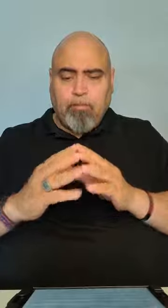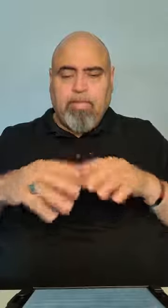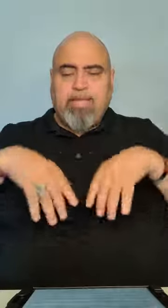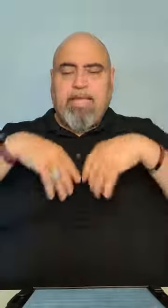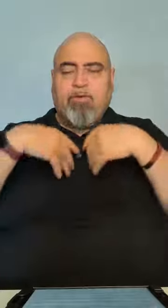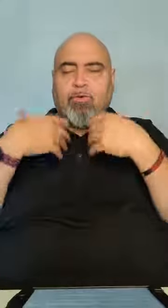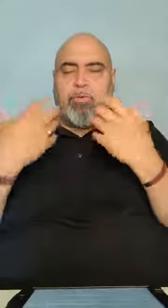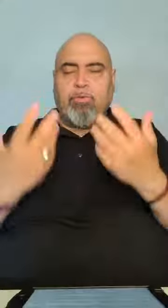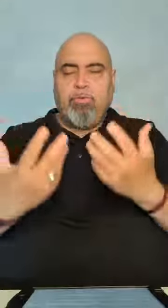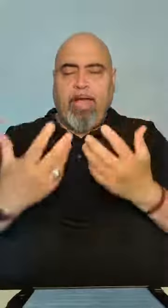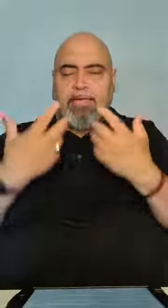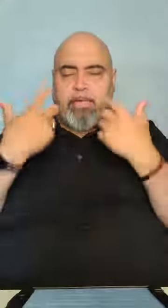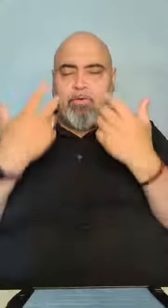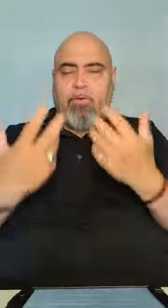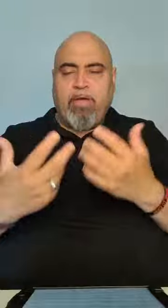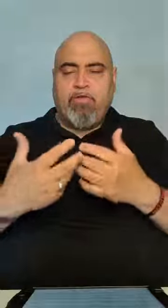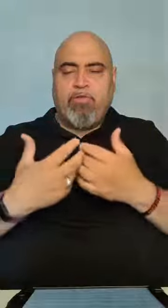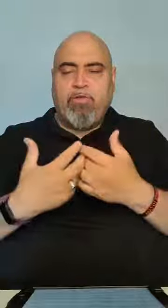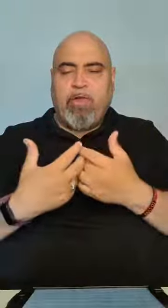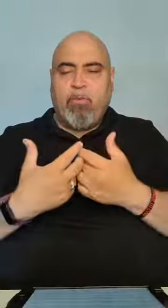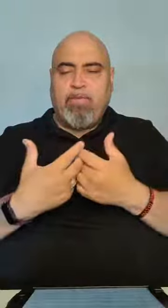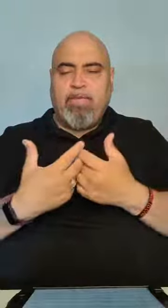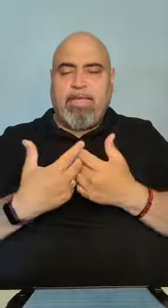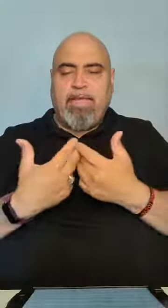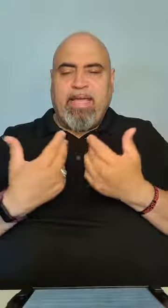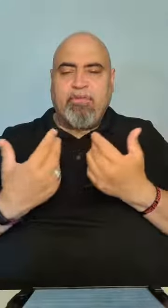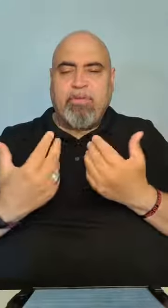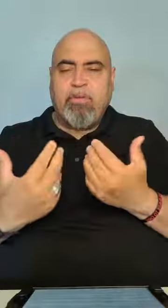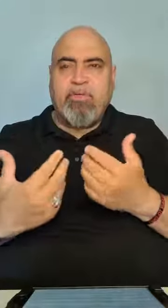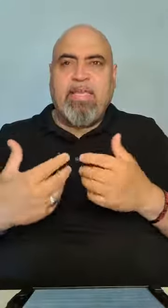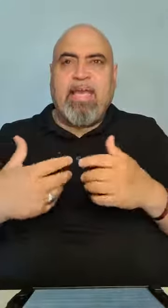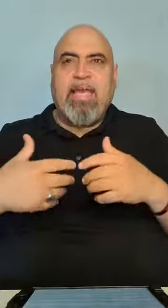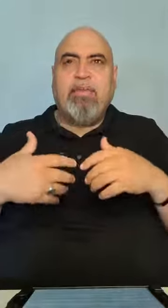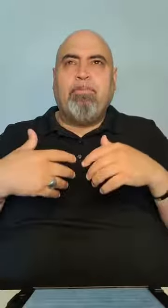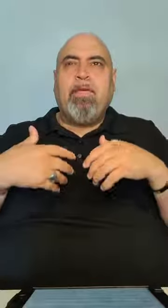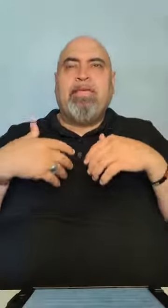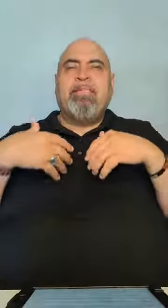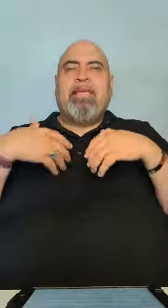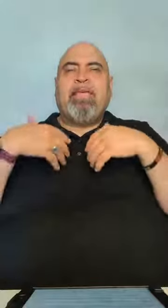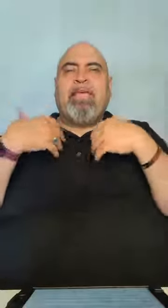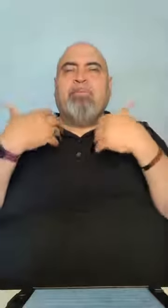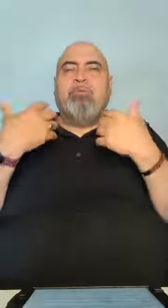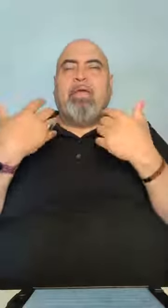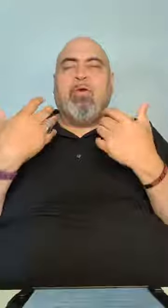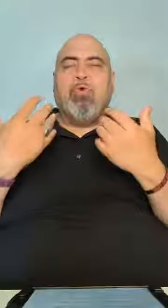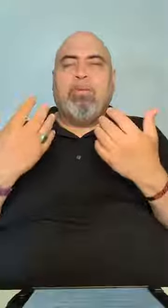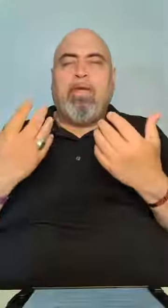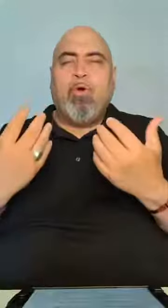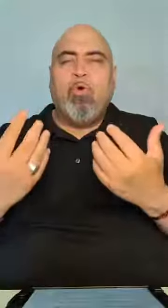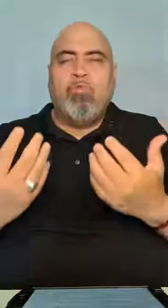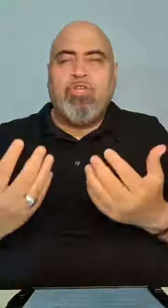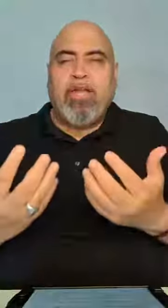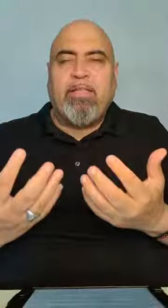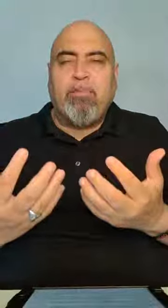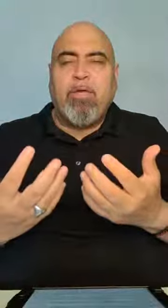Because as I grew, I understood that it wasn't that he came to the Jews. He said, "I came to my own and my own rejected me."